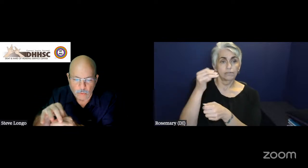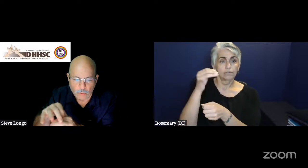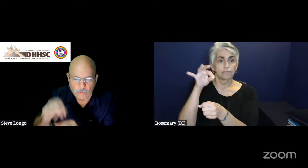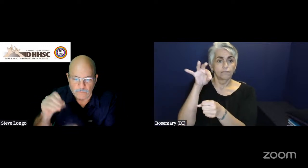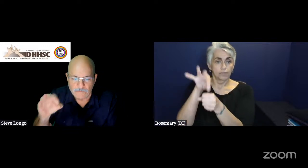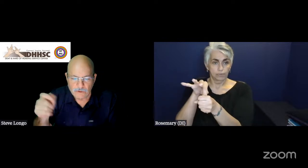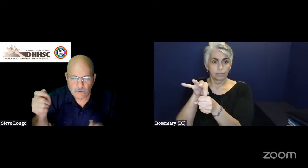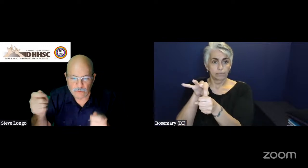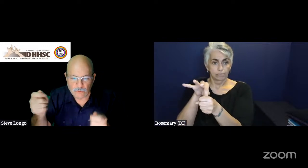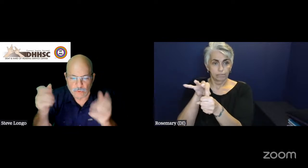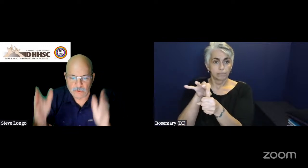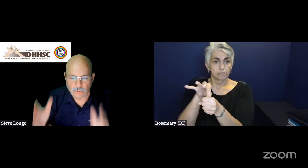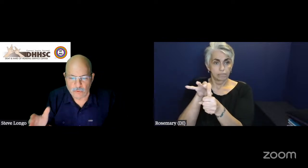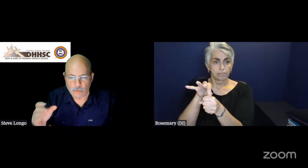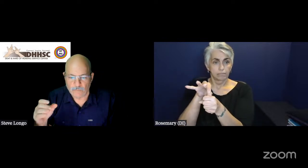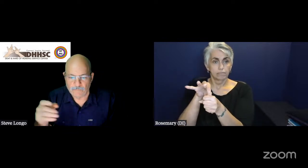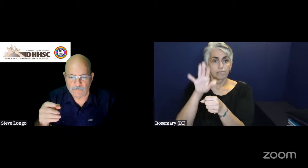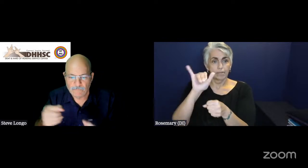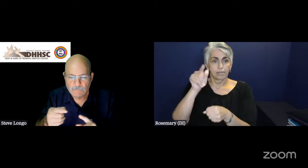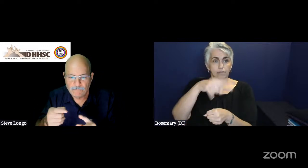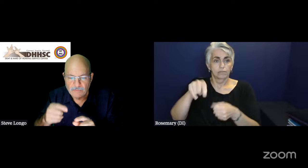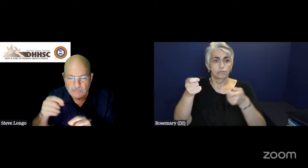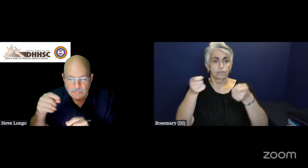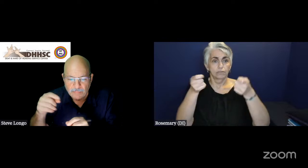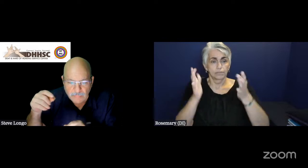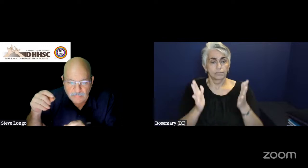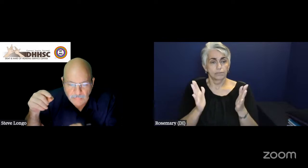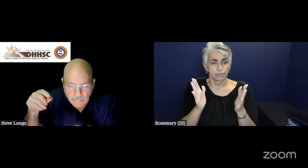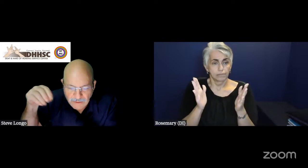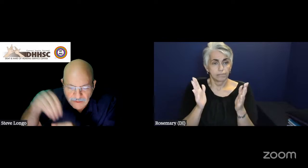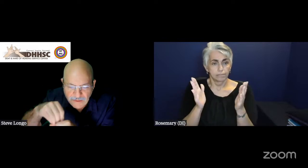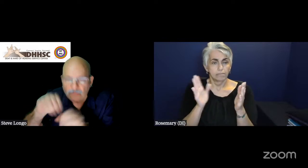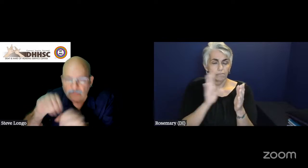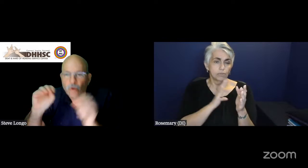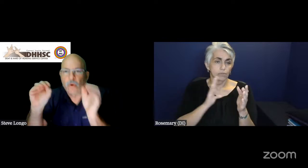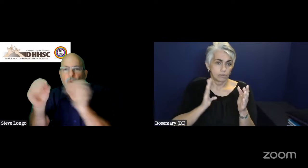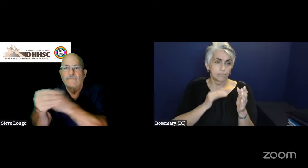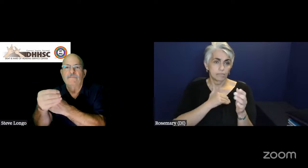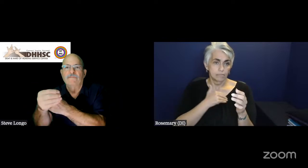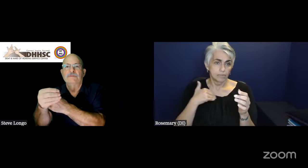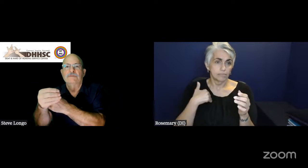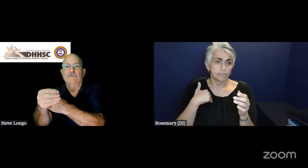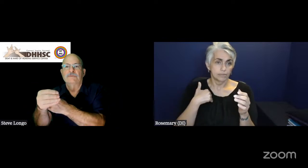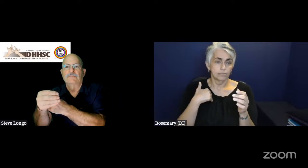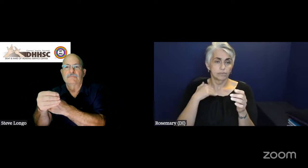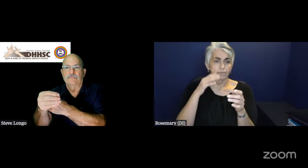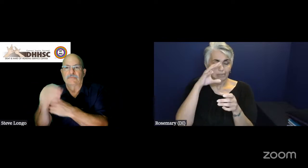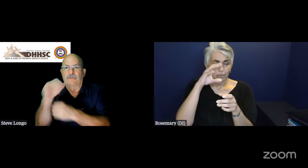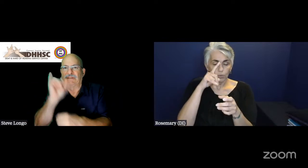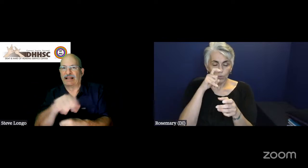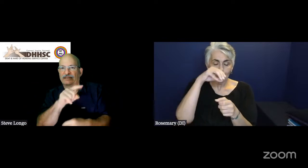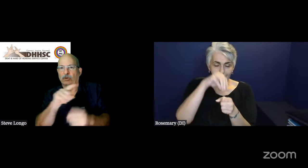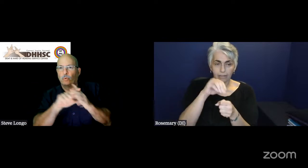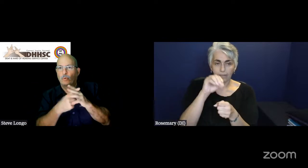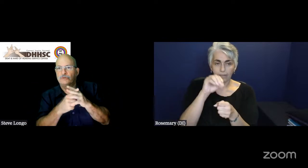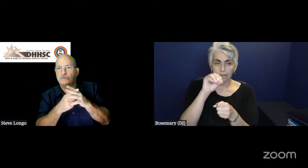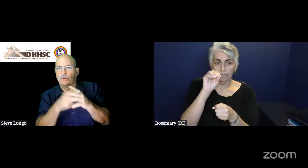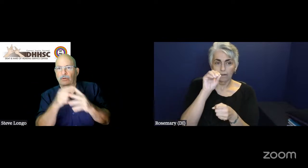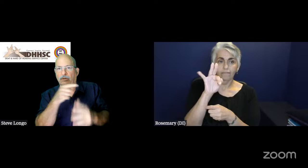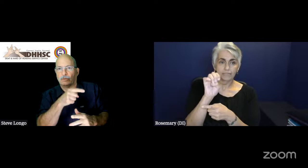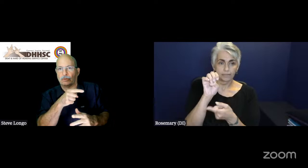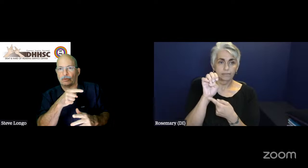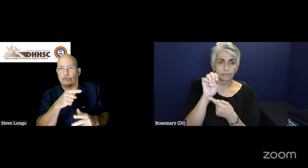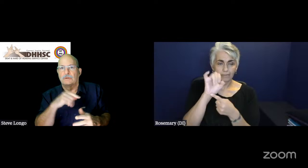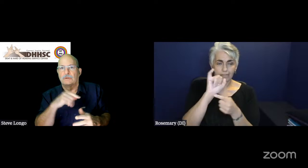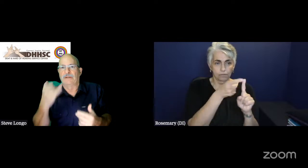can be exchanged by a majority vote by the board of directors, by board members